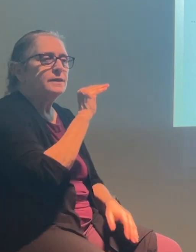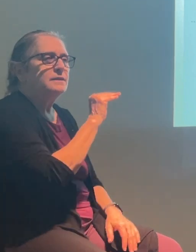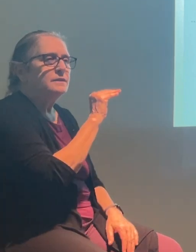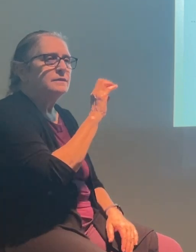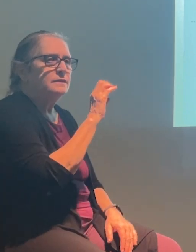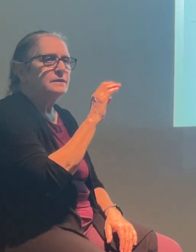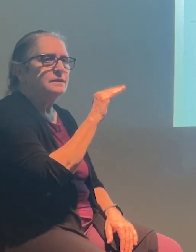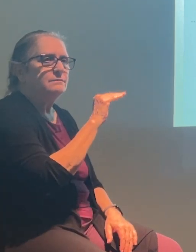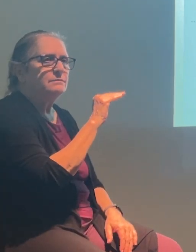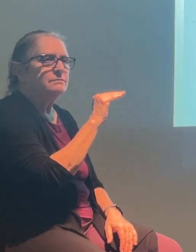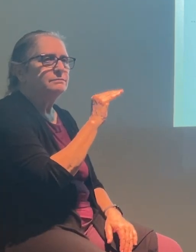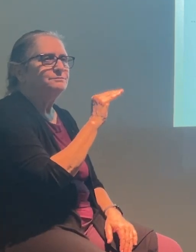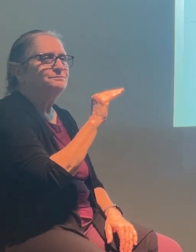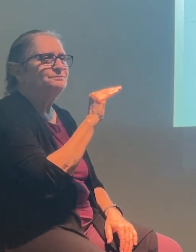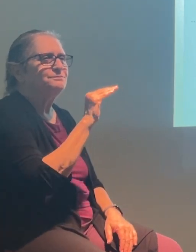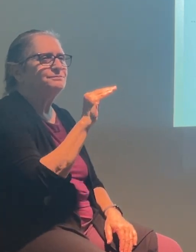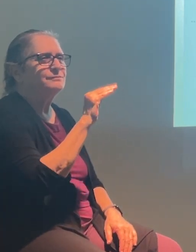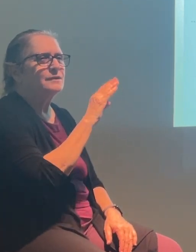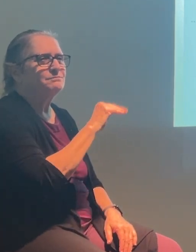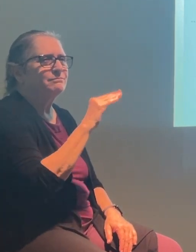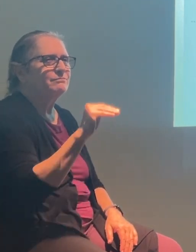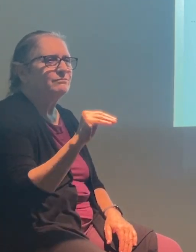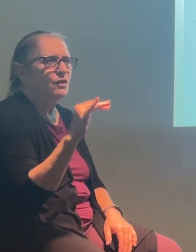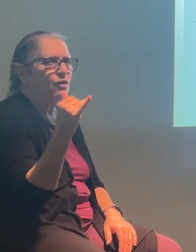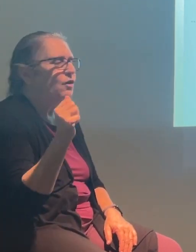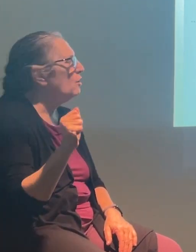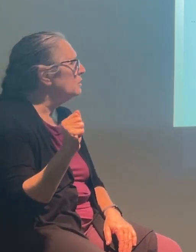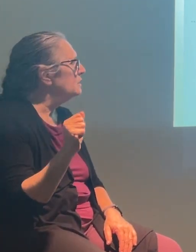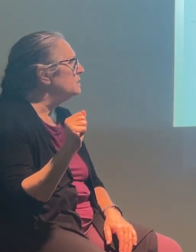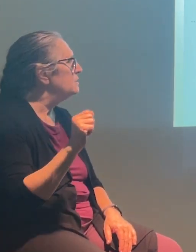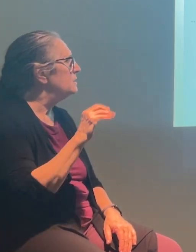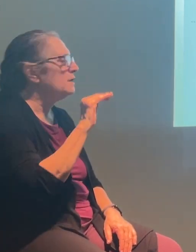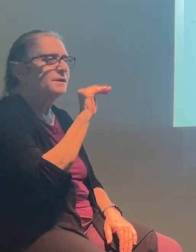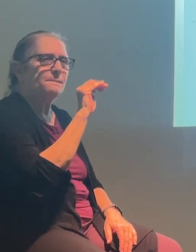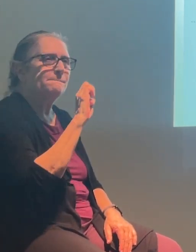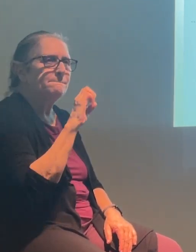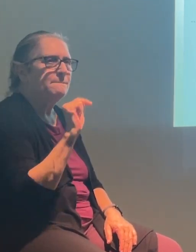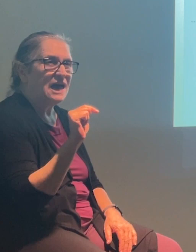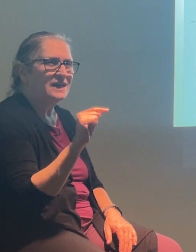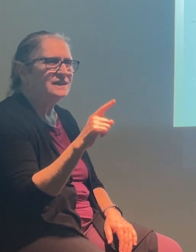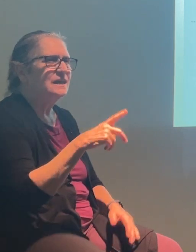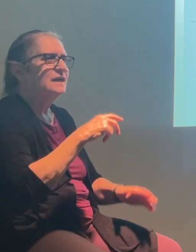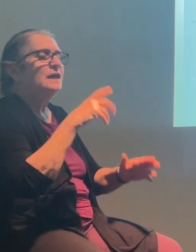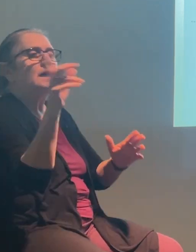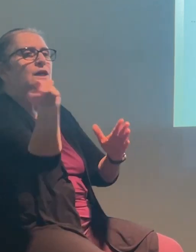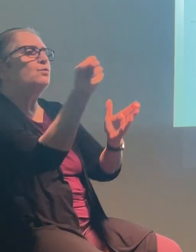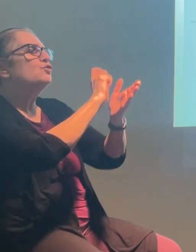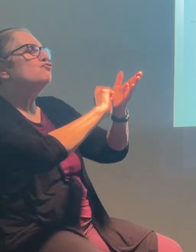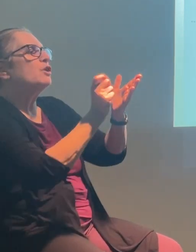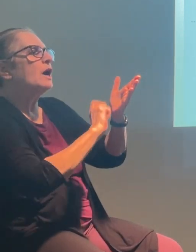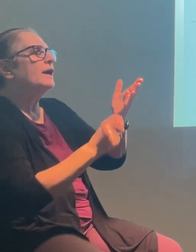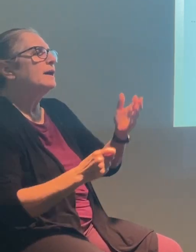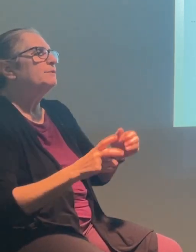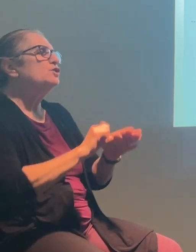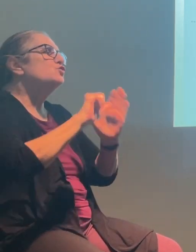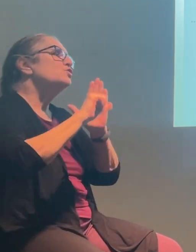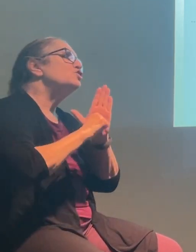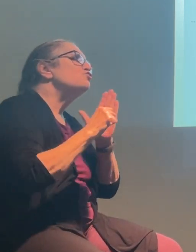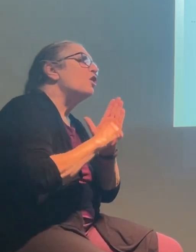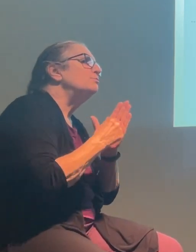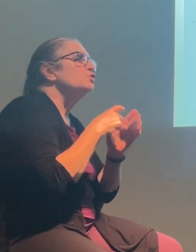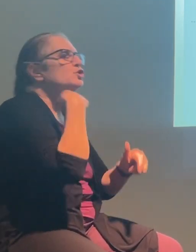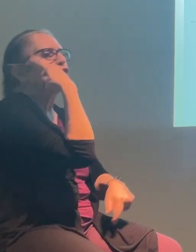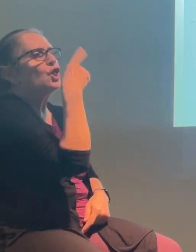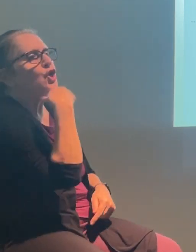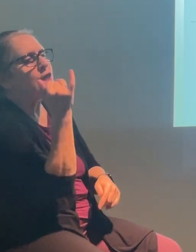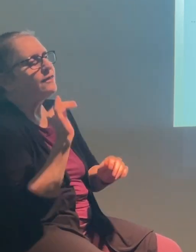Art, they even have notes when he would write to the director, like beautiful handwriting about like, oh, I'm going to do the sculpture. It's going to be like this. I